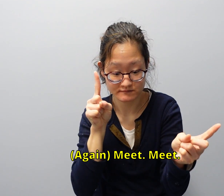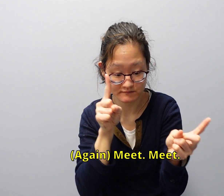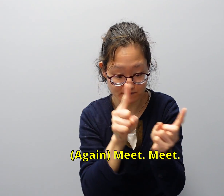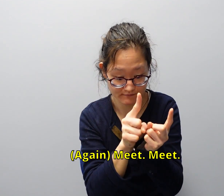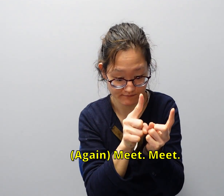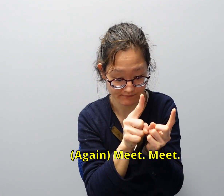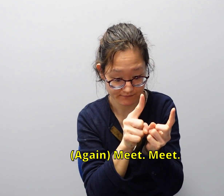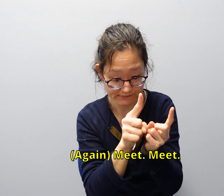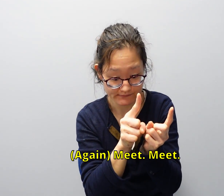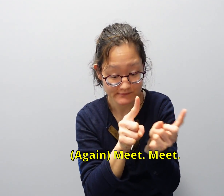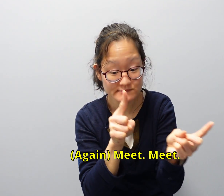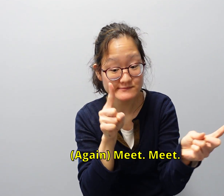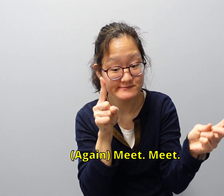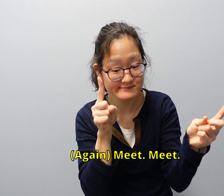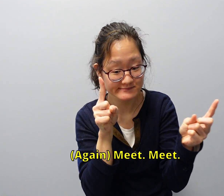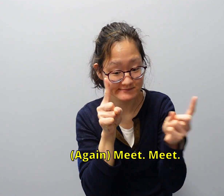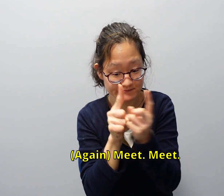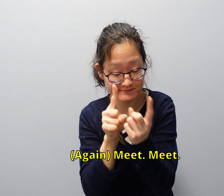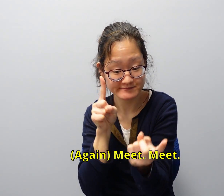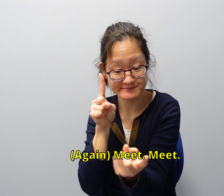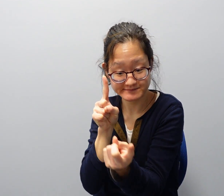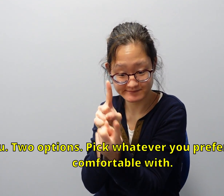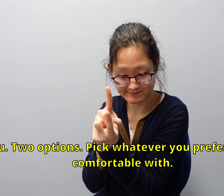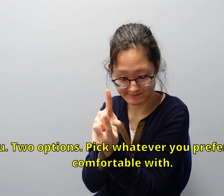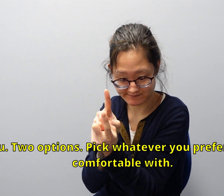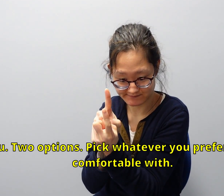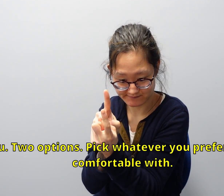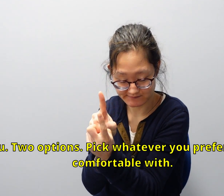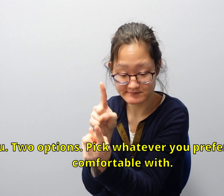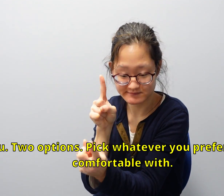meet. Meet. You.